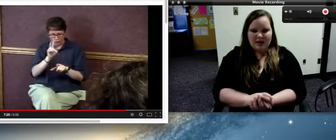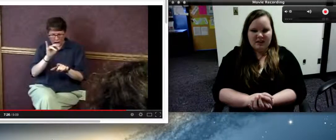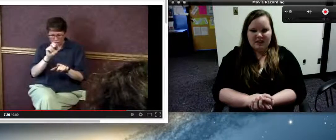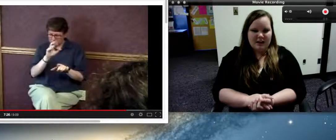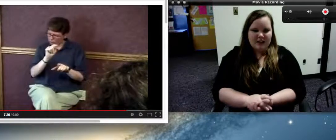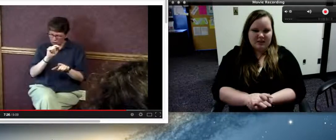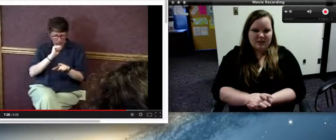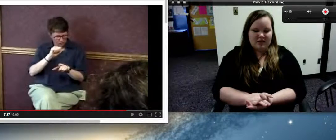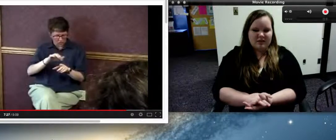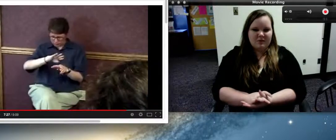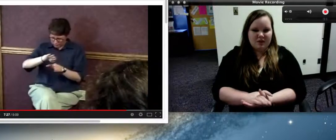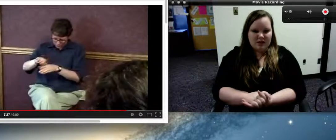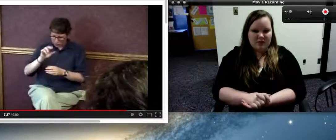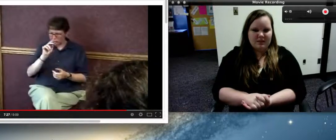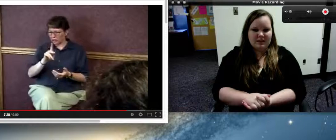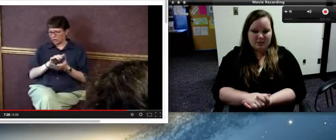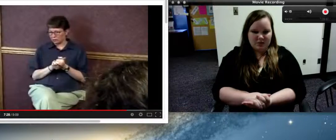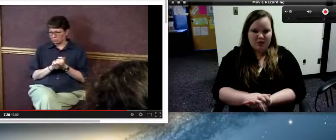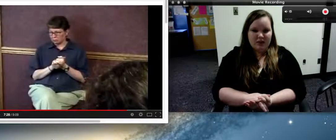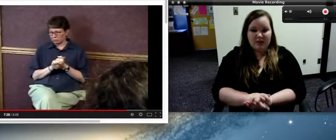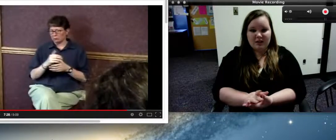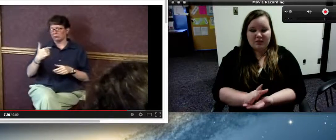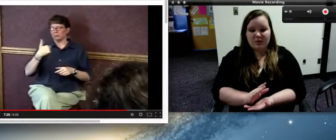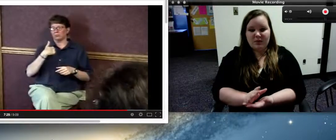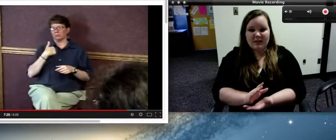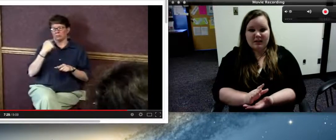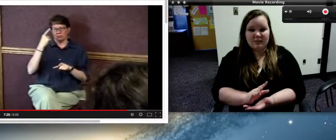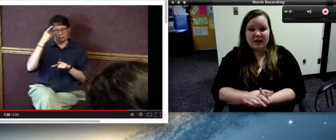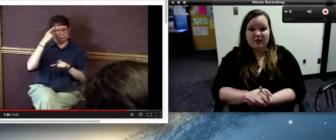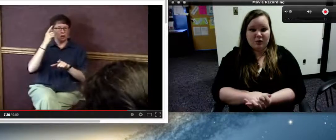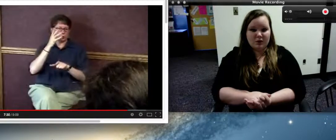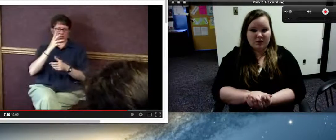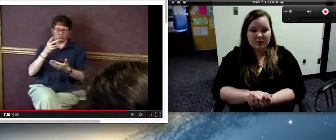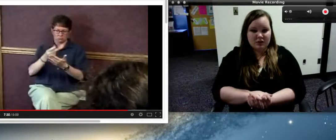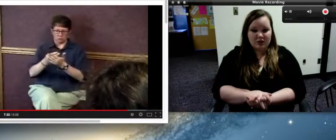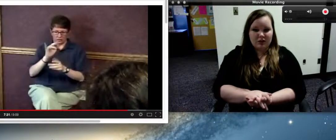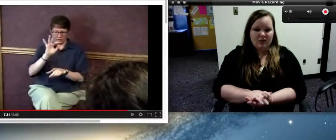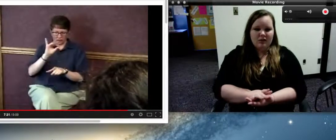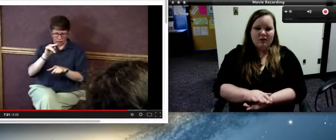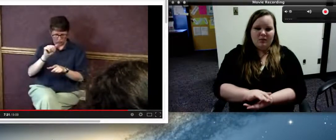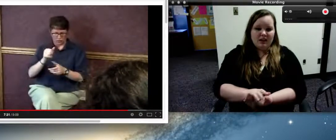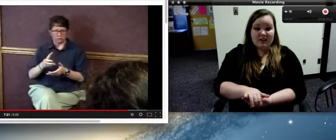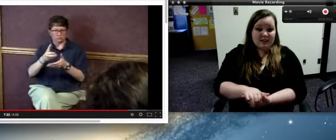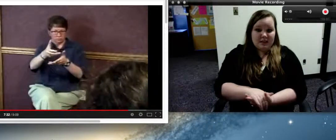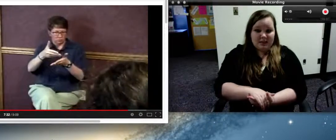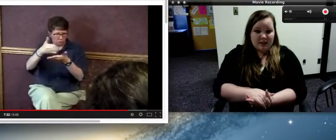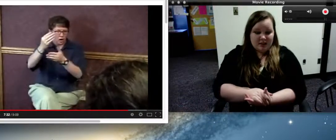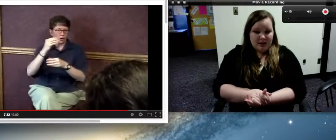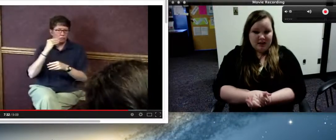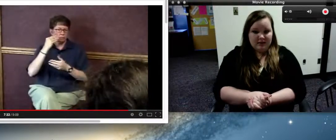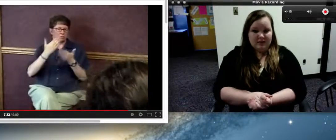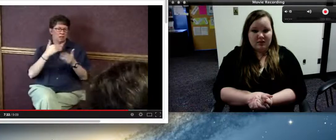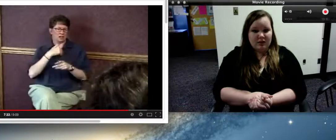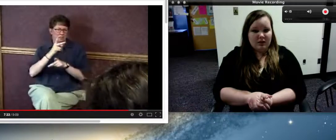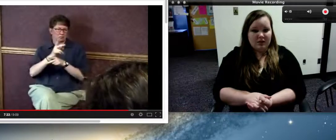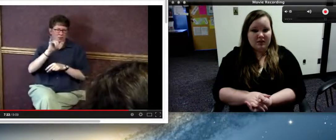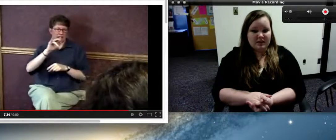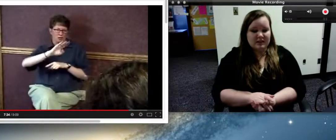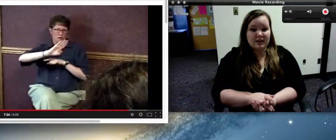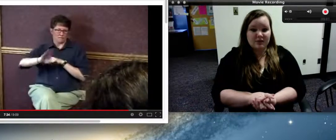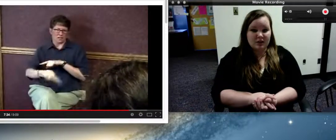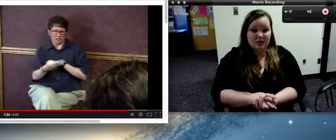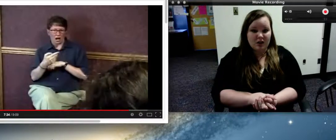Okay, I needed to ask because if Fiona had been sick before, they might have been passing it back and forth between each other. But I can see that's not the case. So I'm